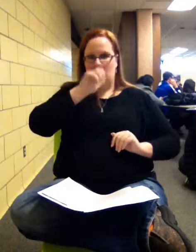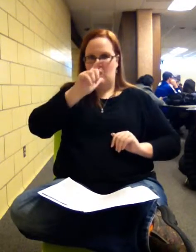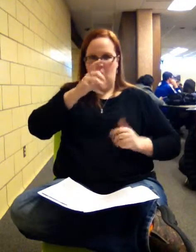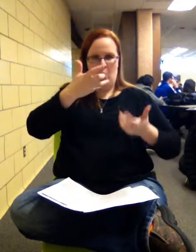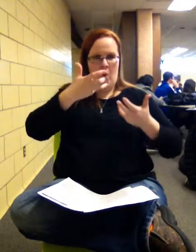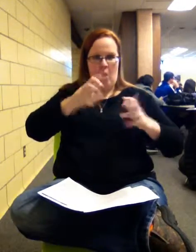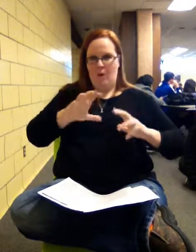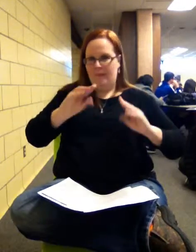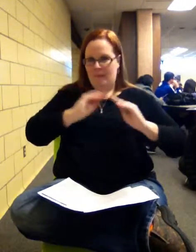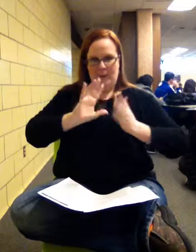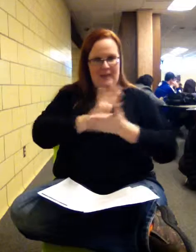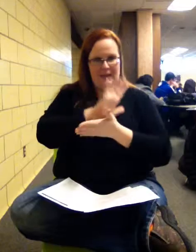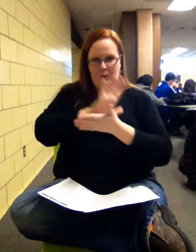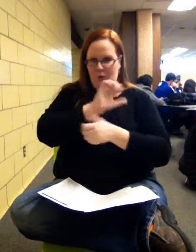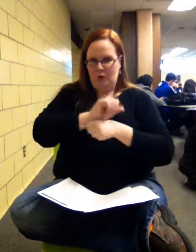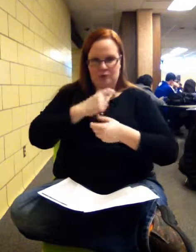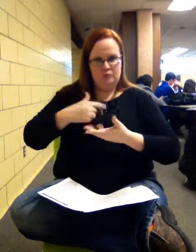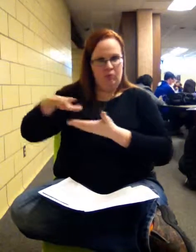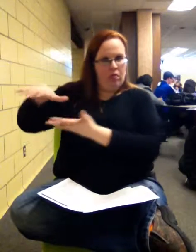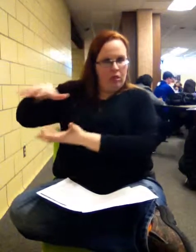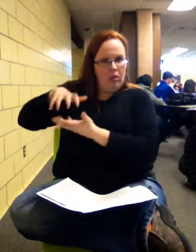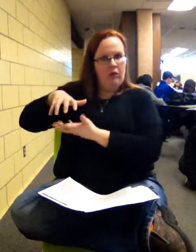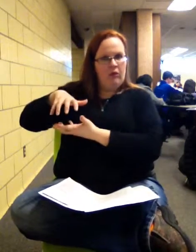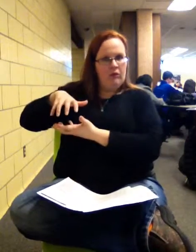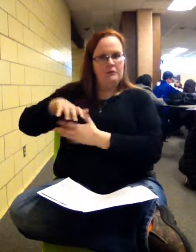across campus. I don't need that. And I'm asking you